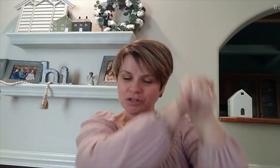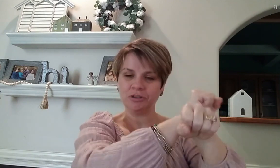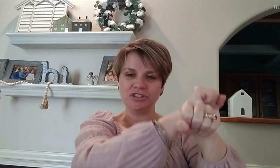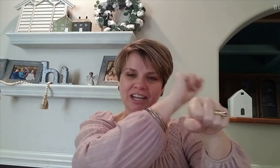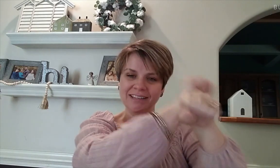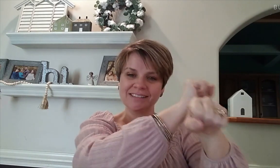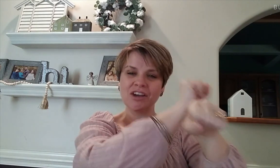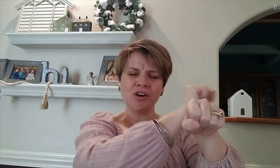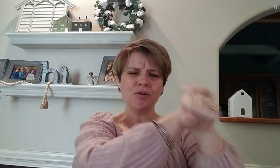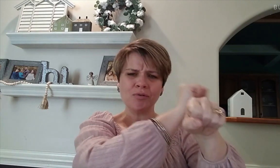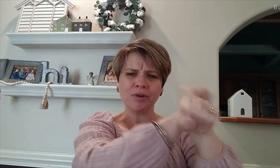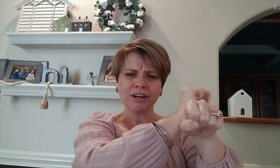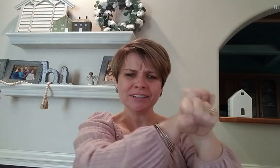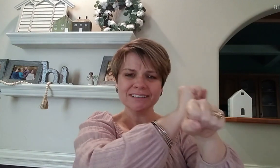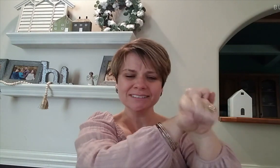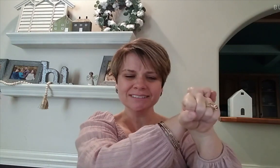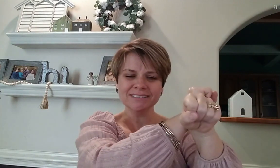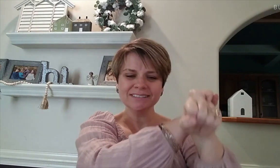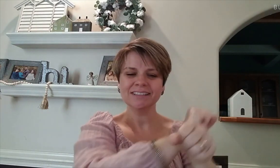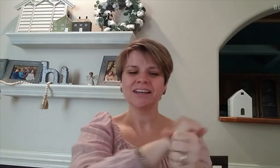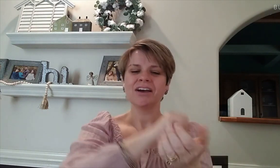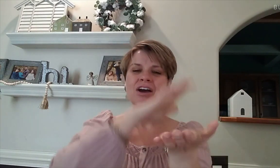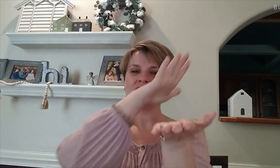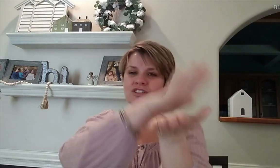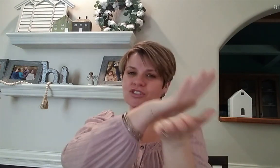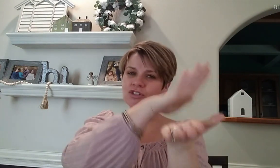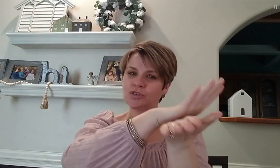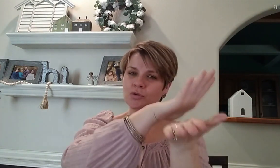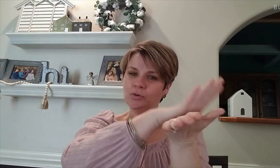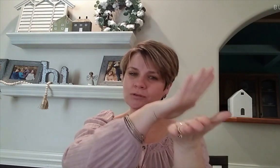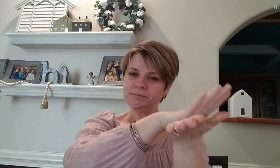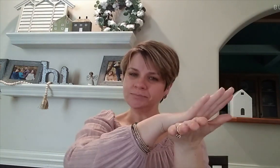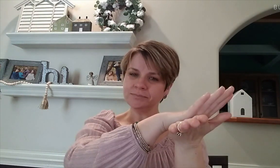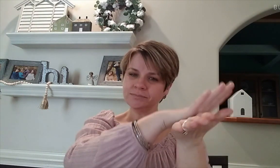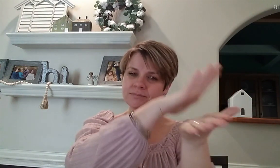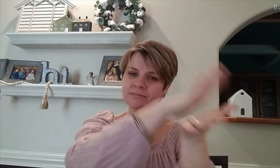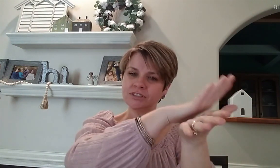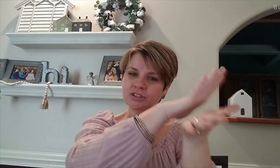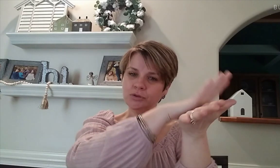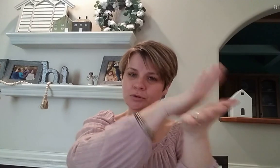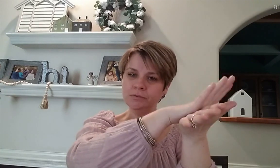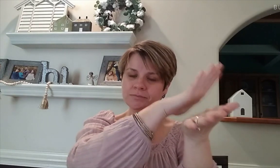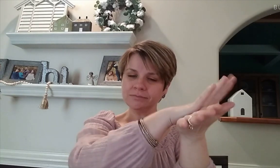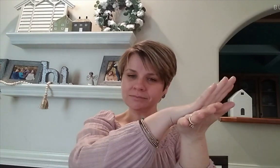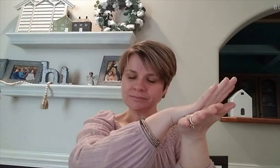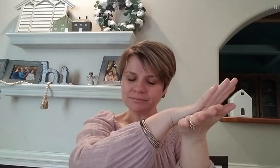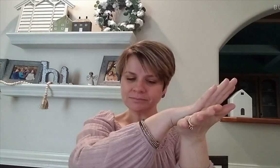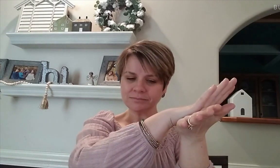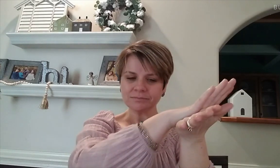your chains. Work. School, school.